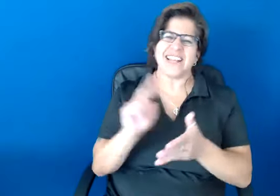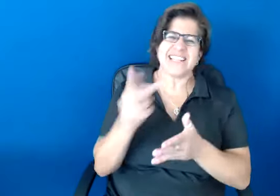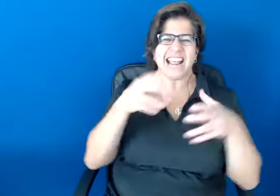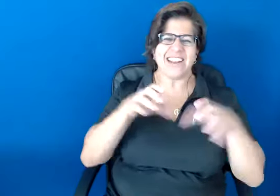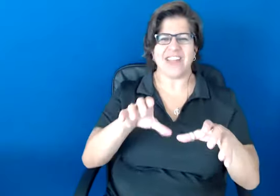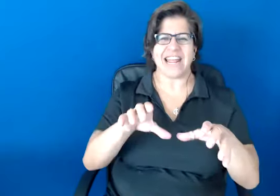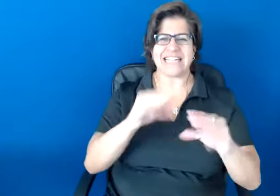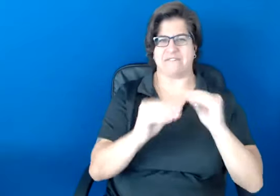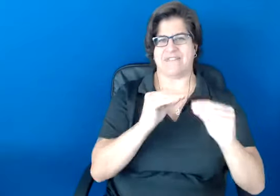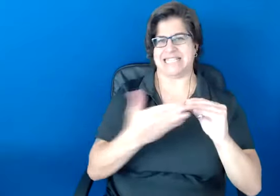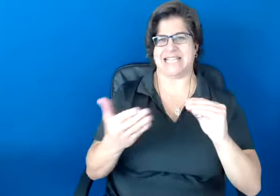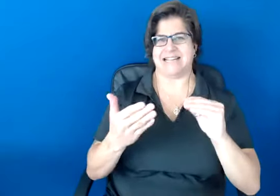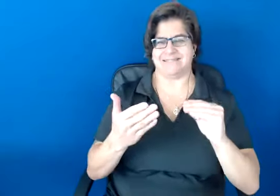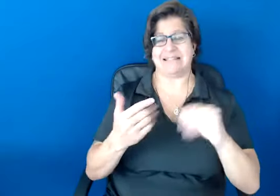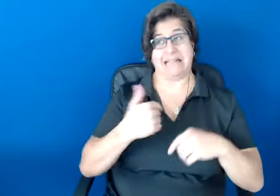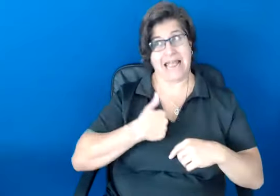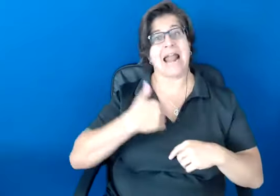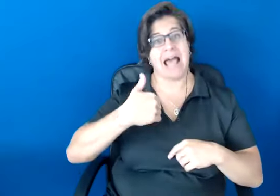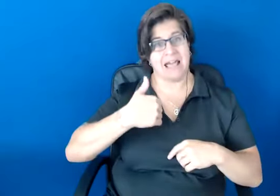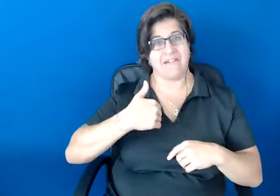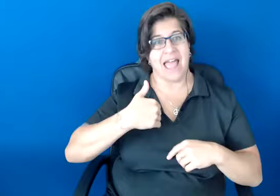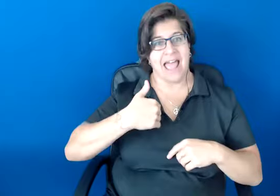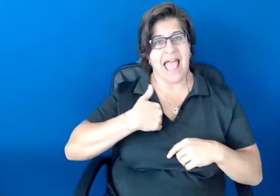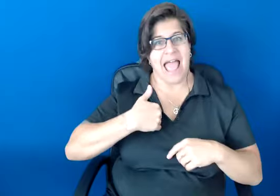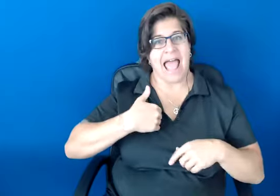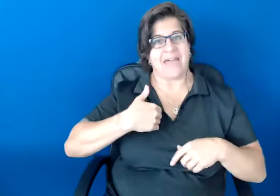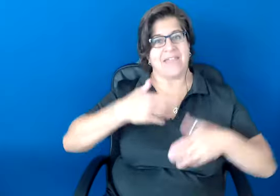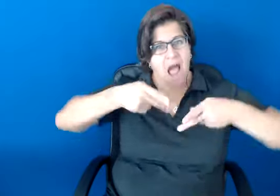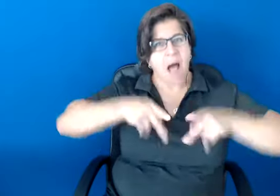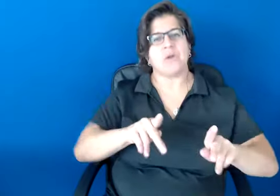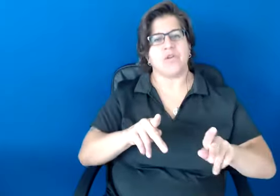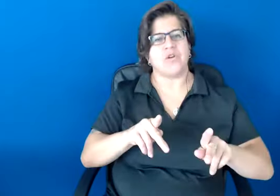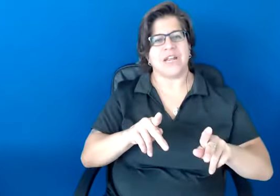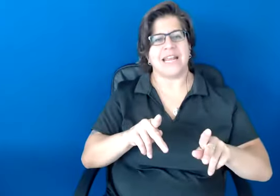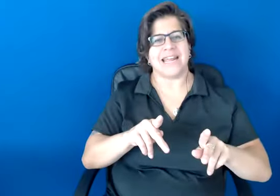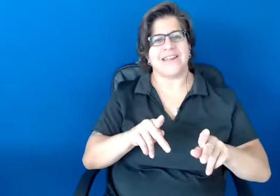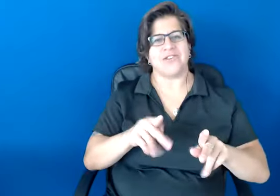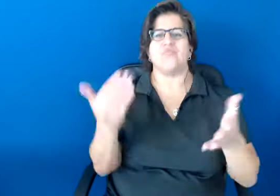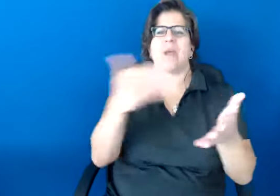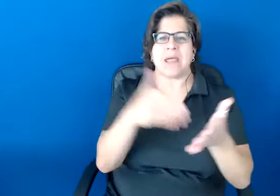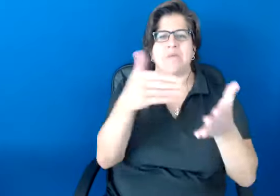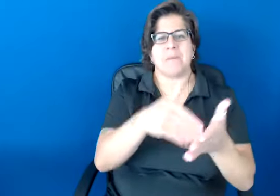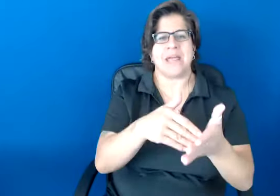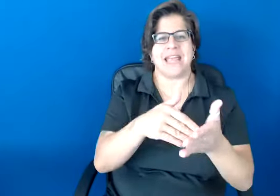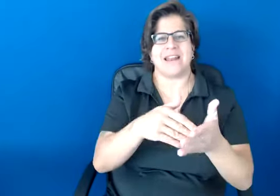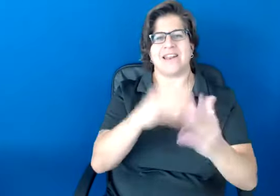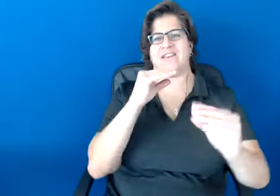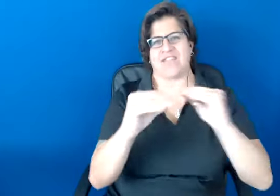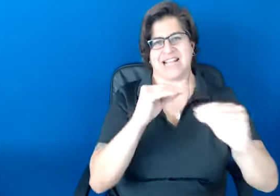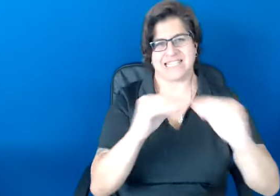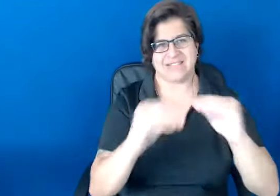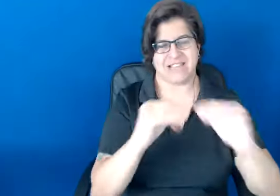gotten to repeat a lot of things for correction. And one of those things is that today,